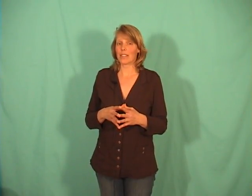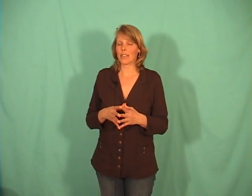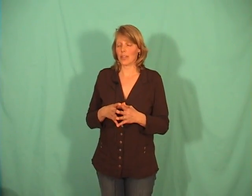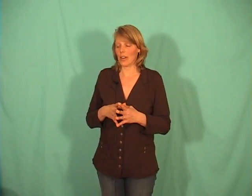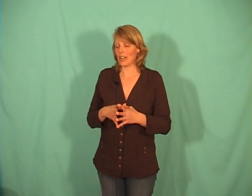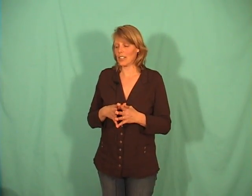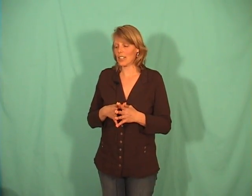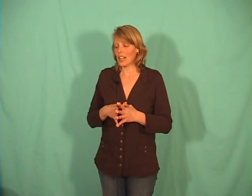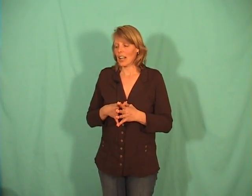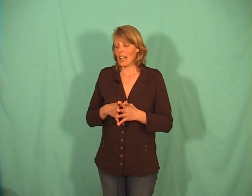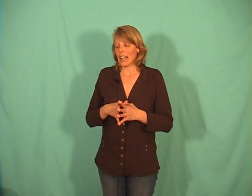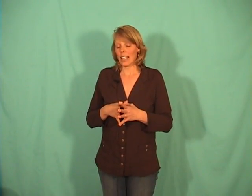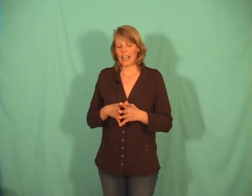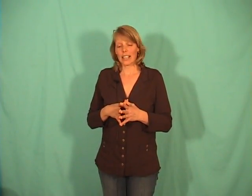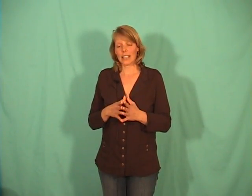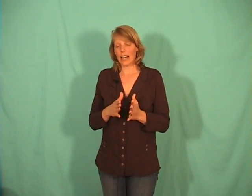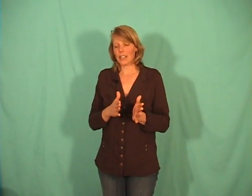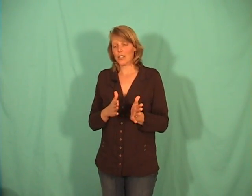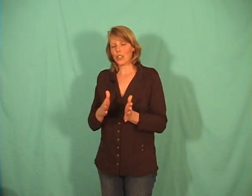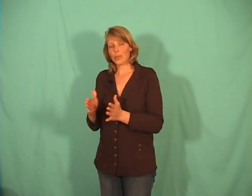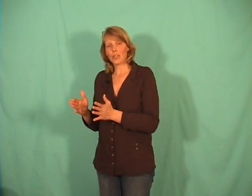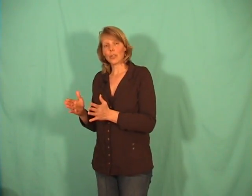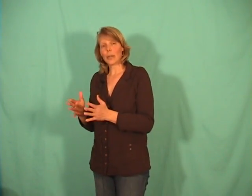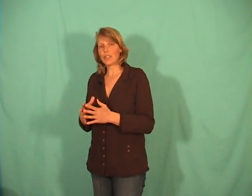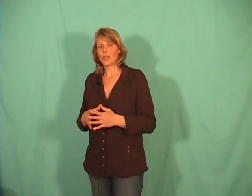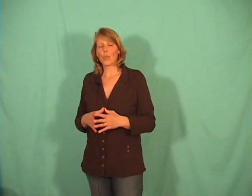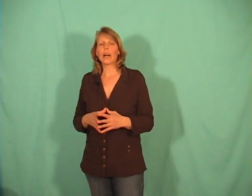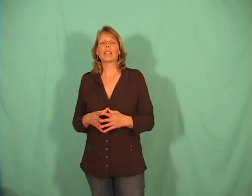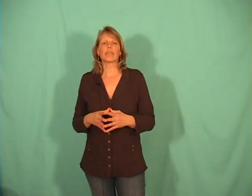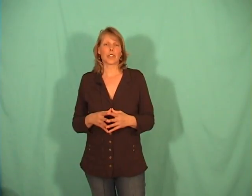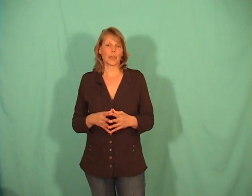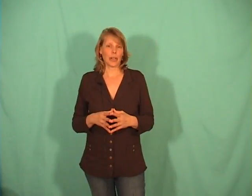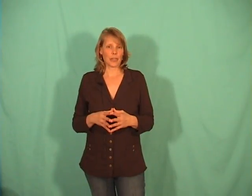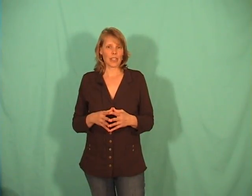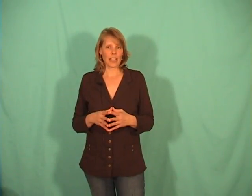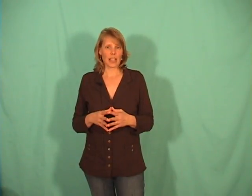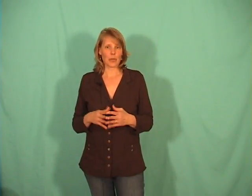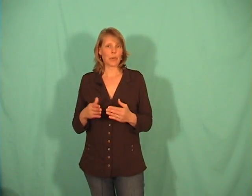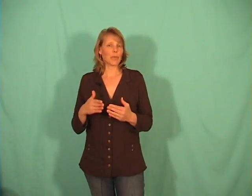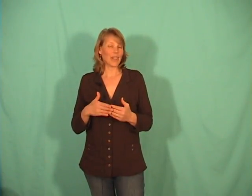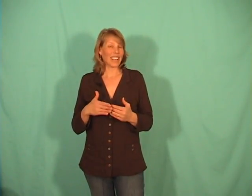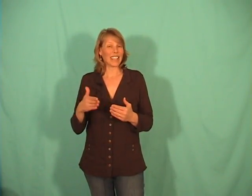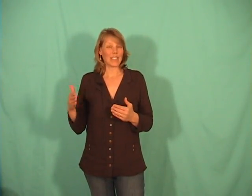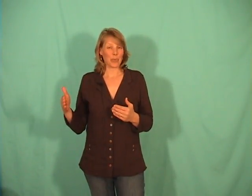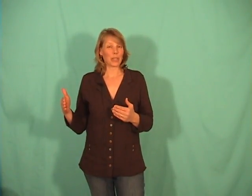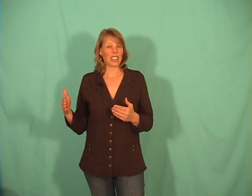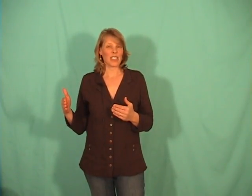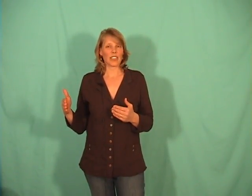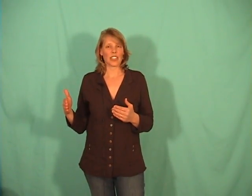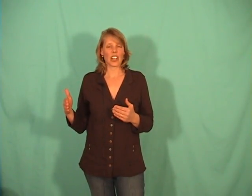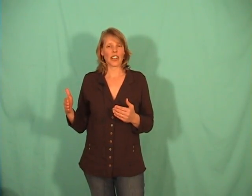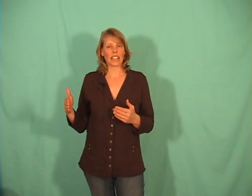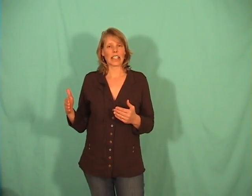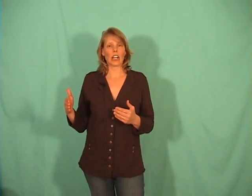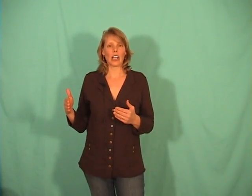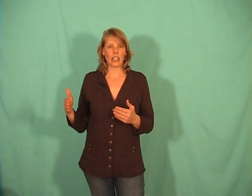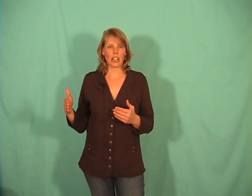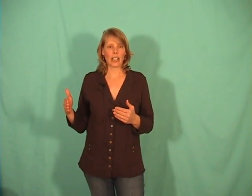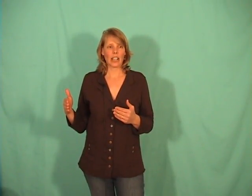there aren't. And I know children who have known well over 200 signs before they even really started talking at all.